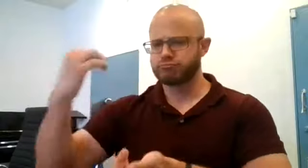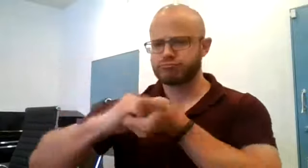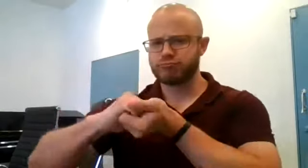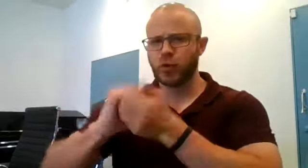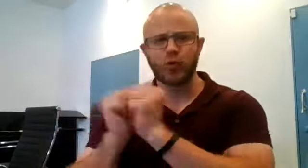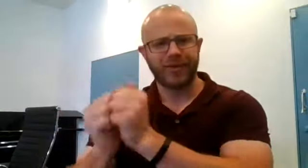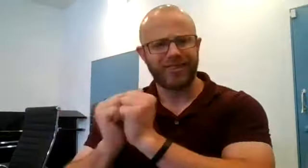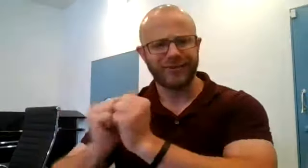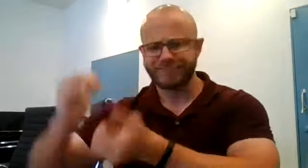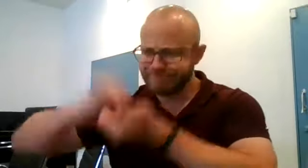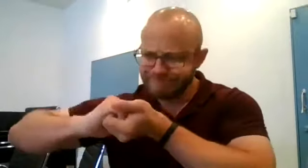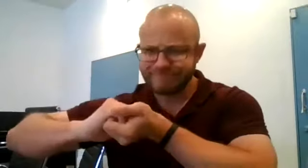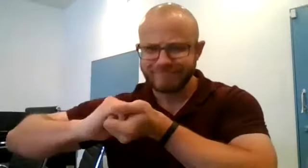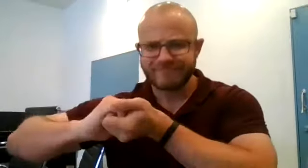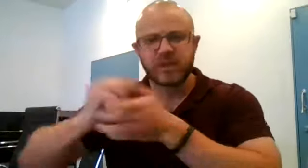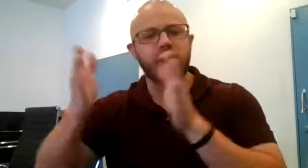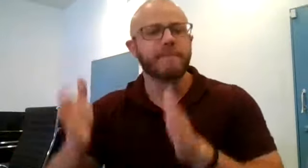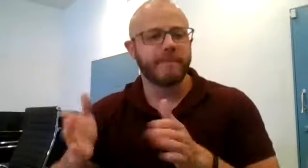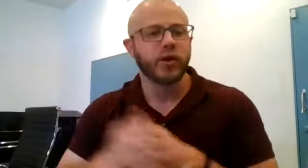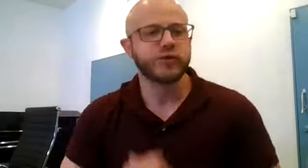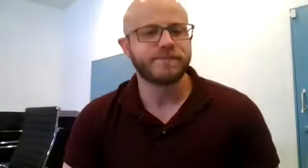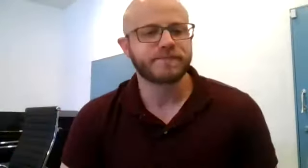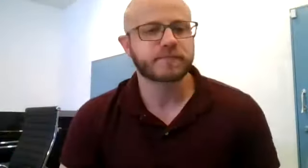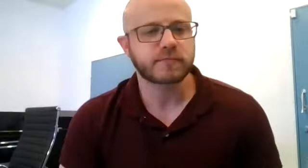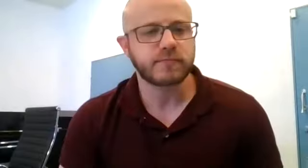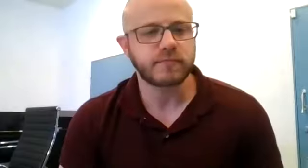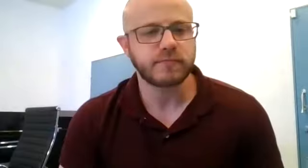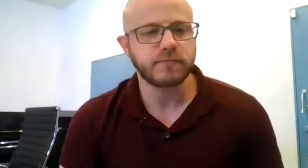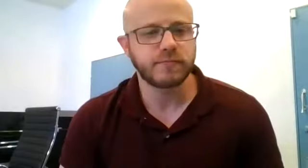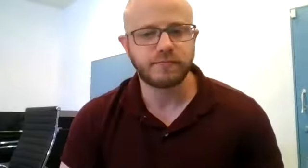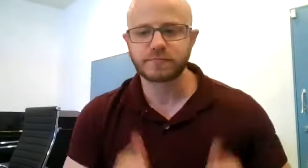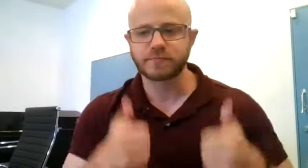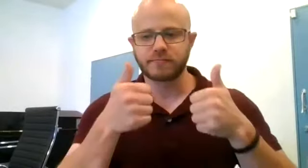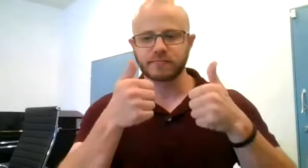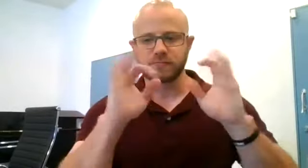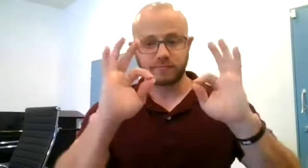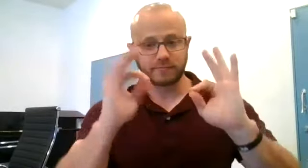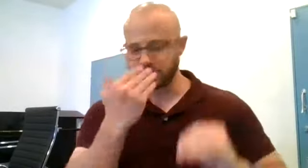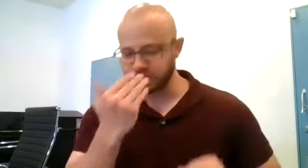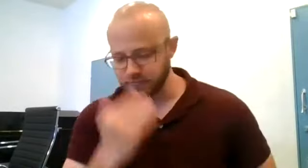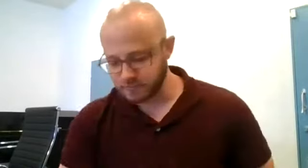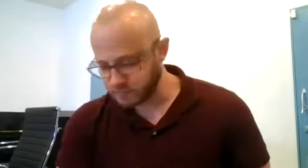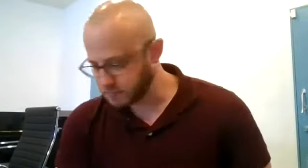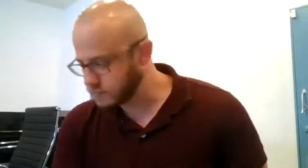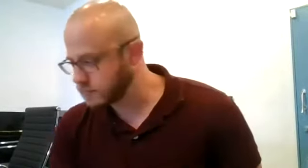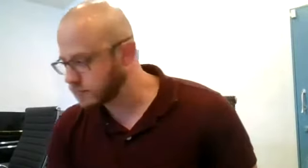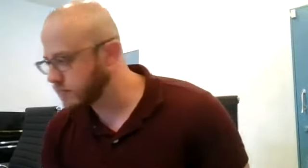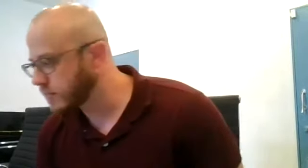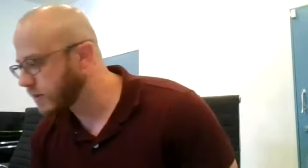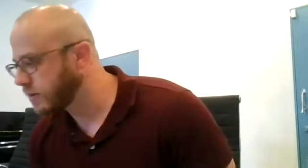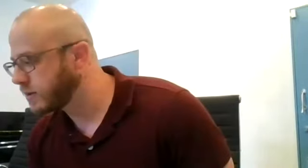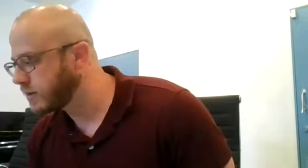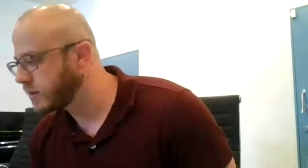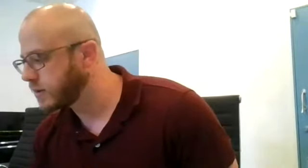Feel like, yeah, we're really working together. We're collaborating. We're partner. Okay, good question.